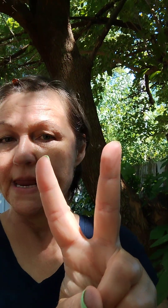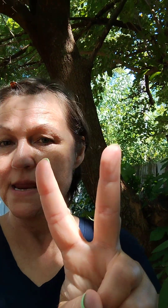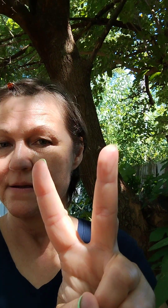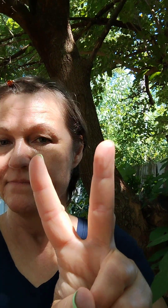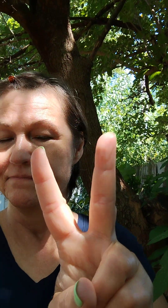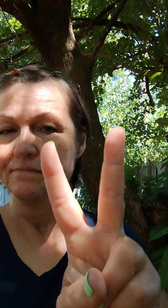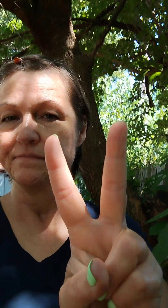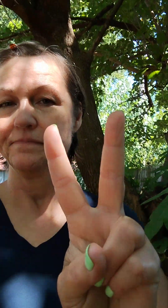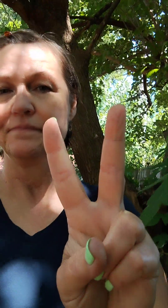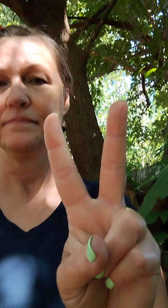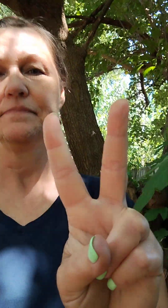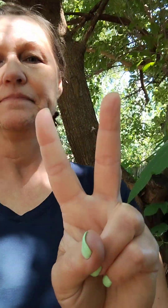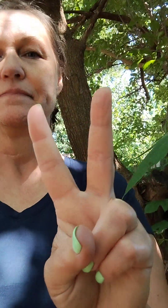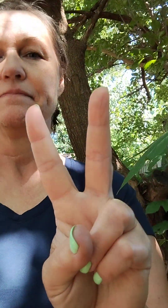V.